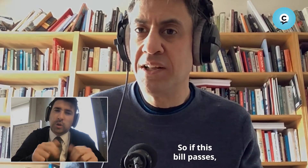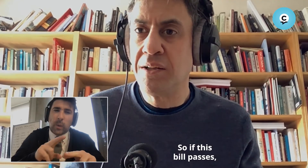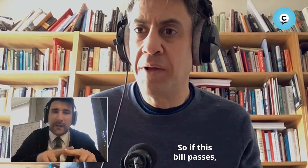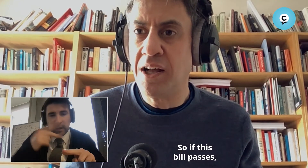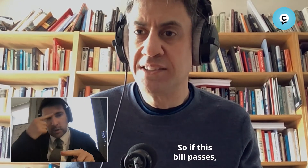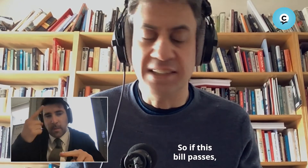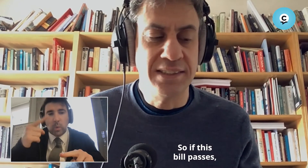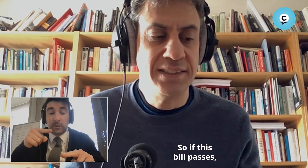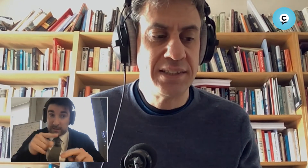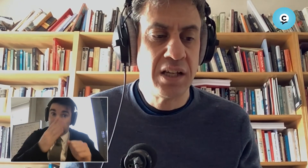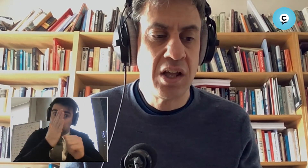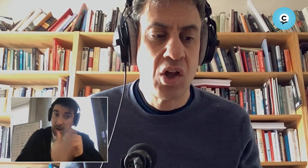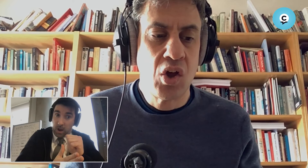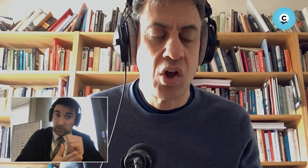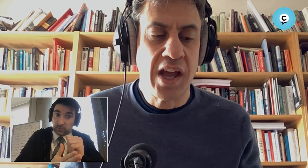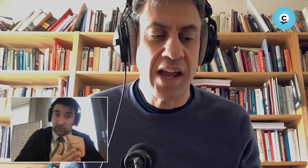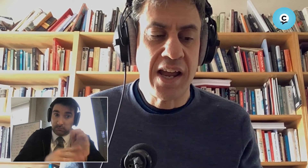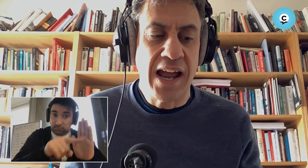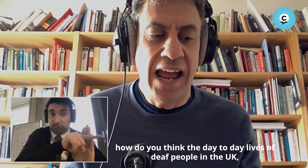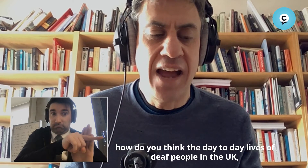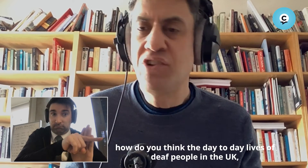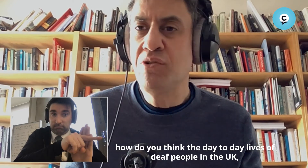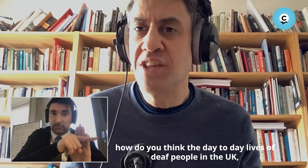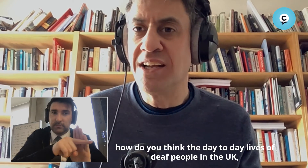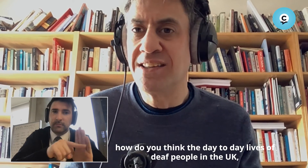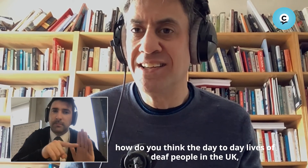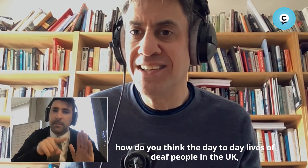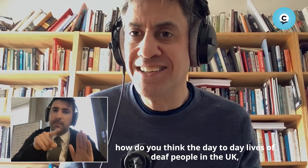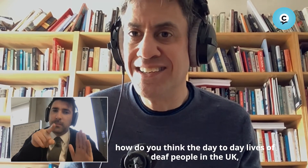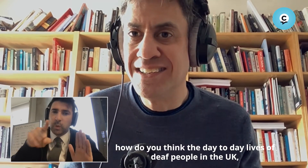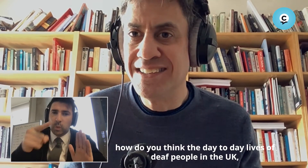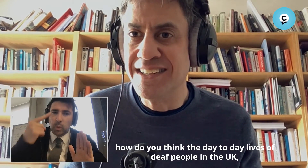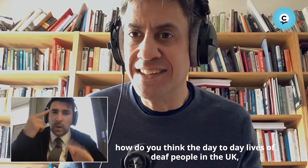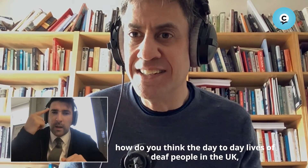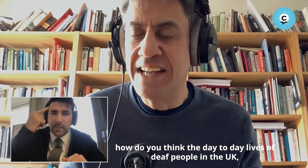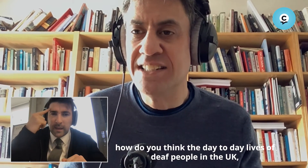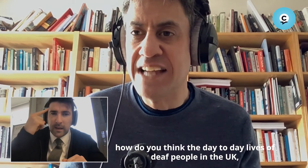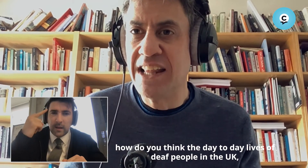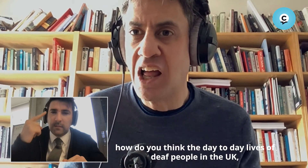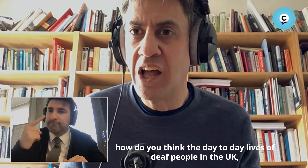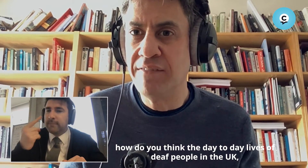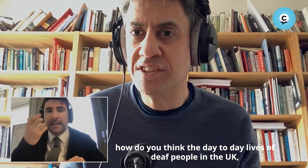bill passes, how do you think the day-to-day lives